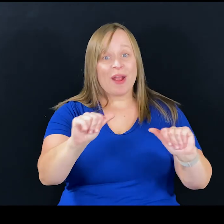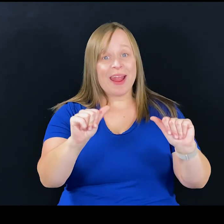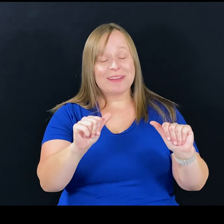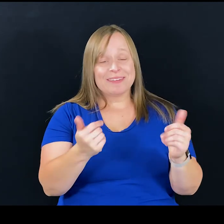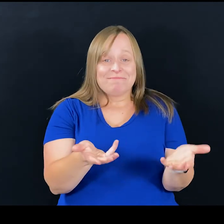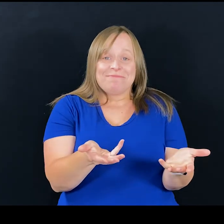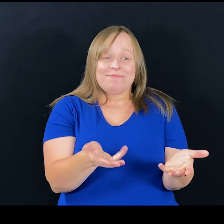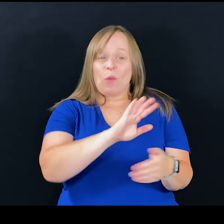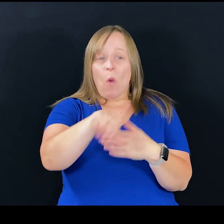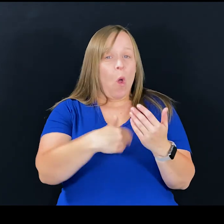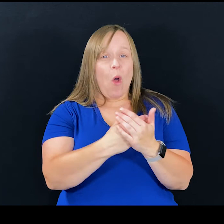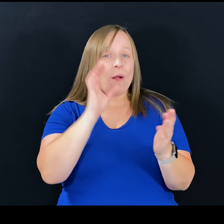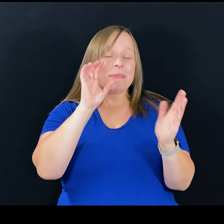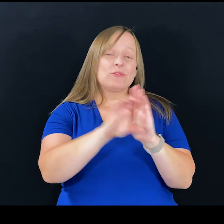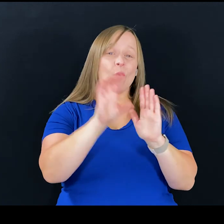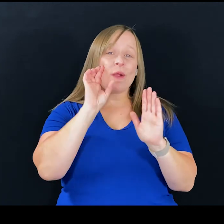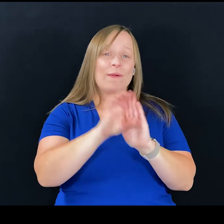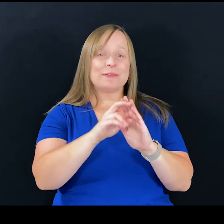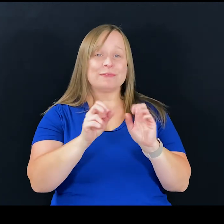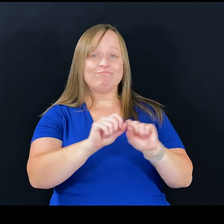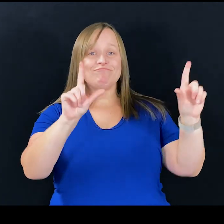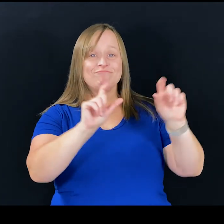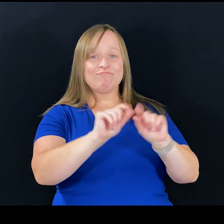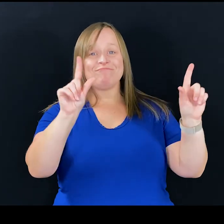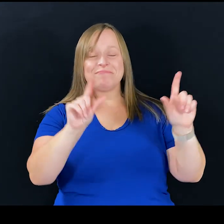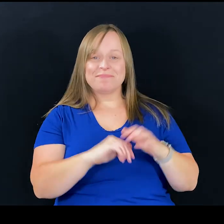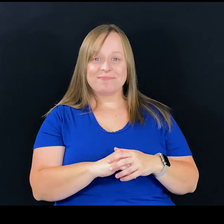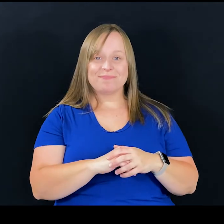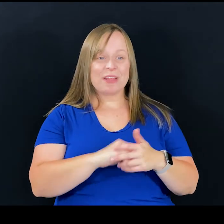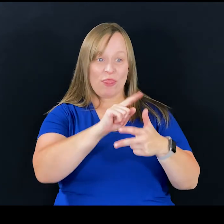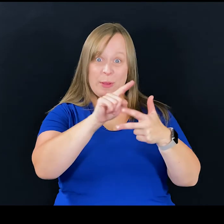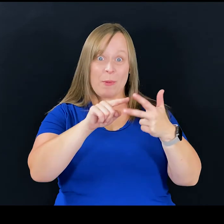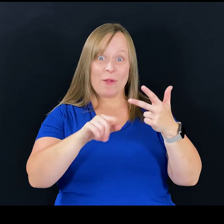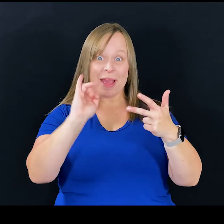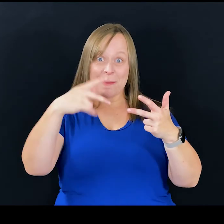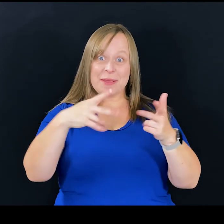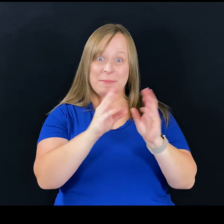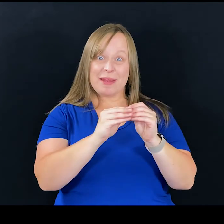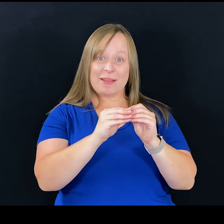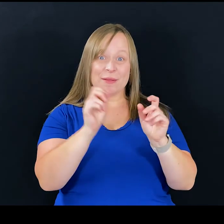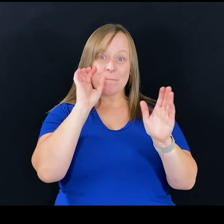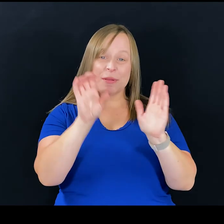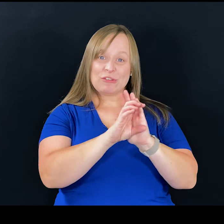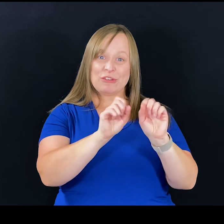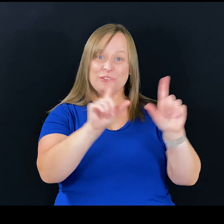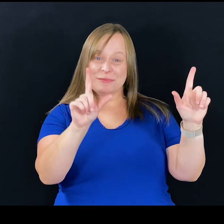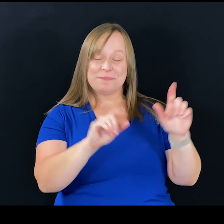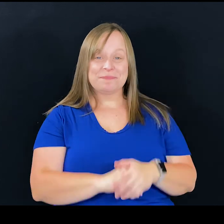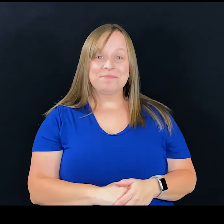So we tried it, and we did all pictorial. So we did all 3 parts of his IEP